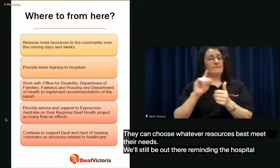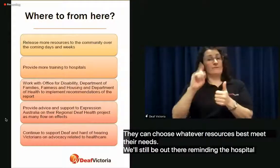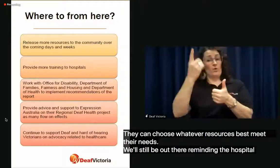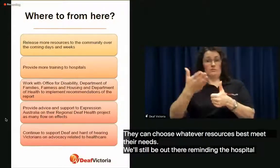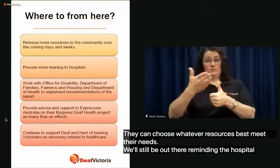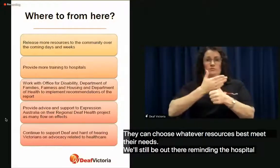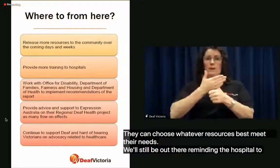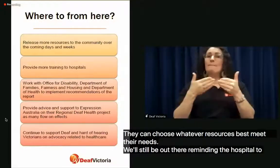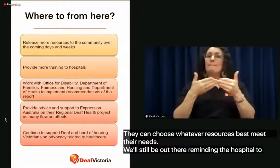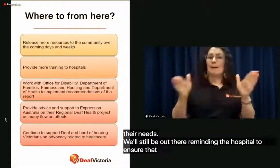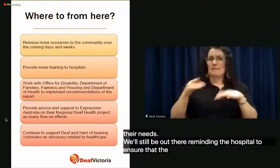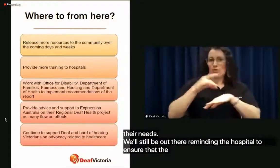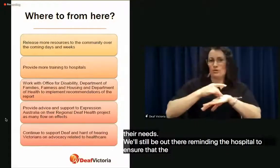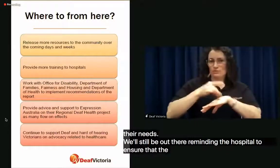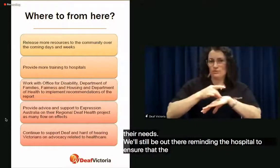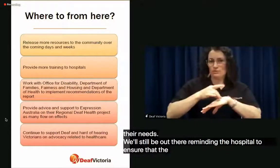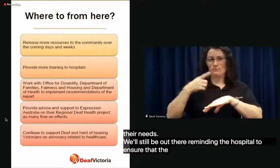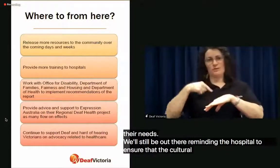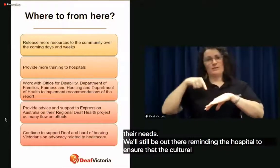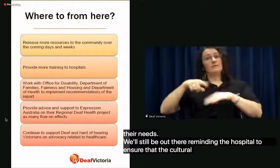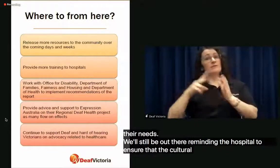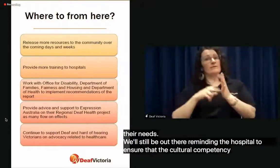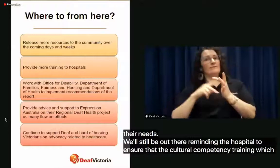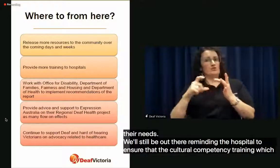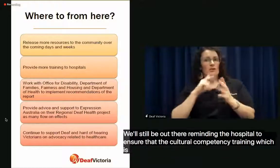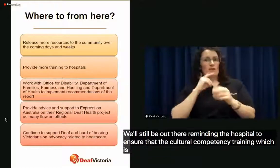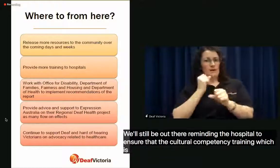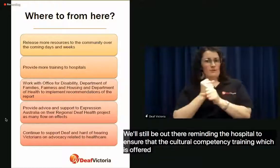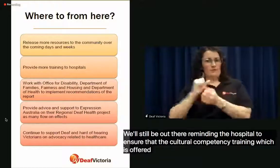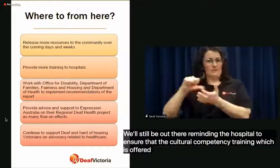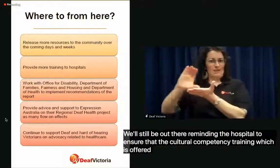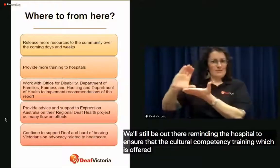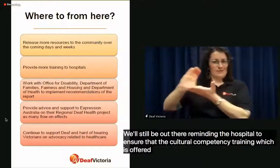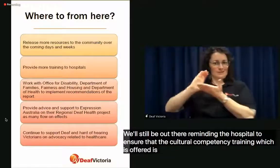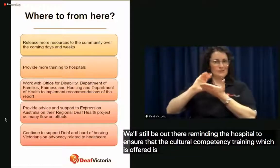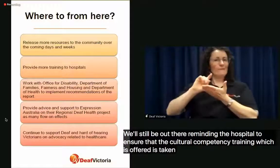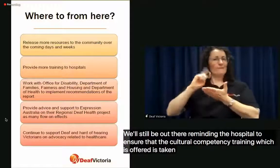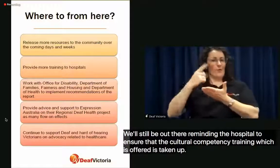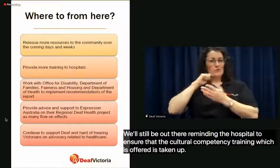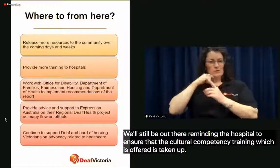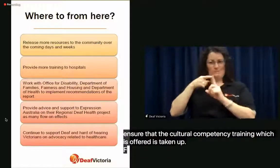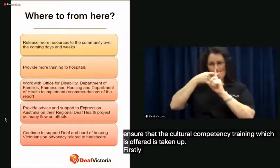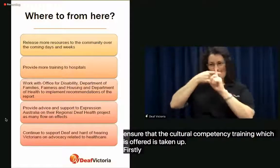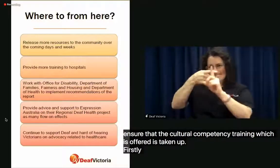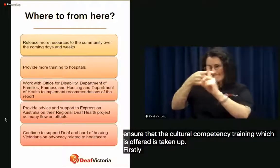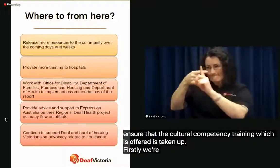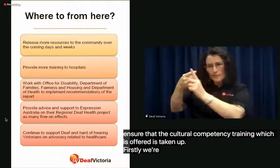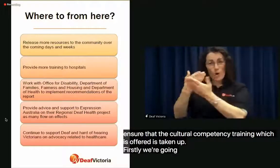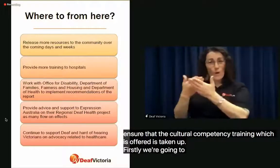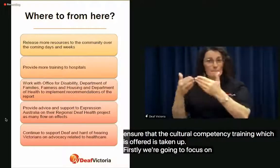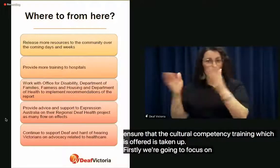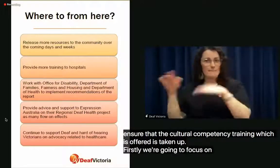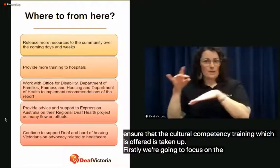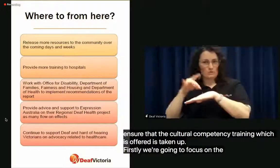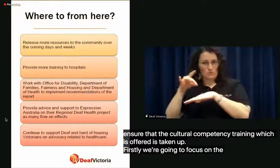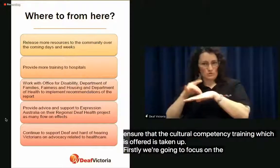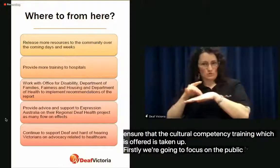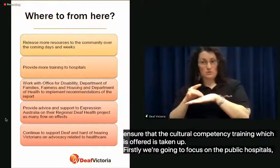taken up. So that's firstly, we're going to focus upon public hospitals, because this is funded by the state government, for